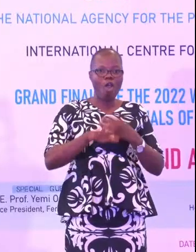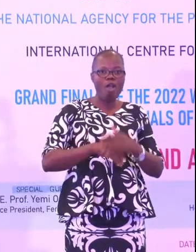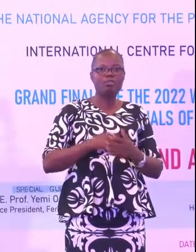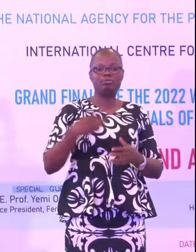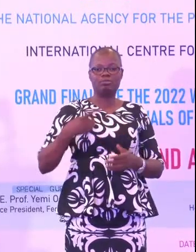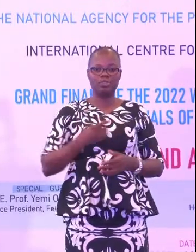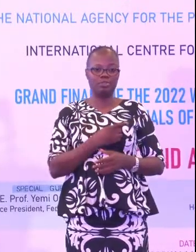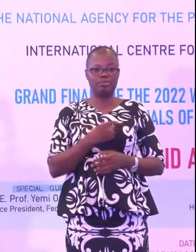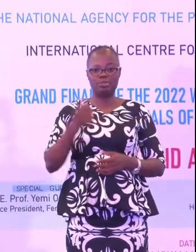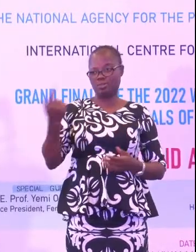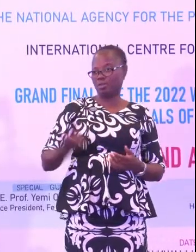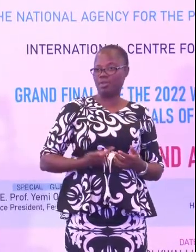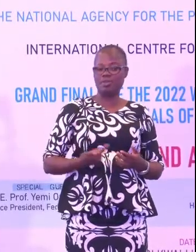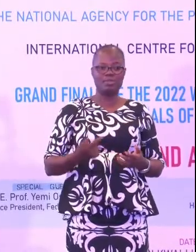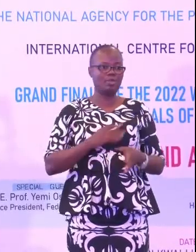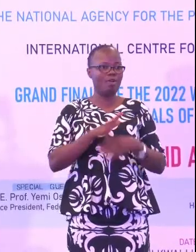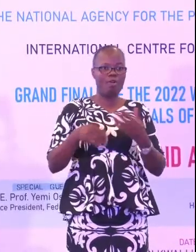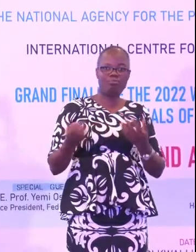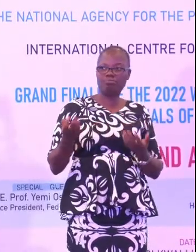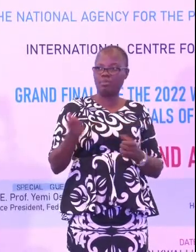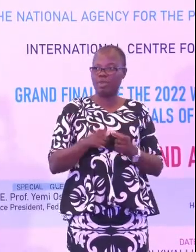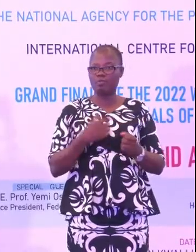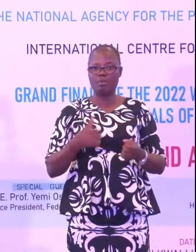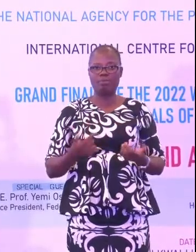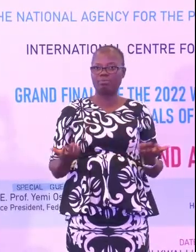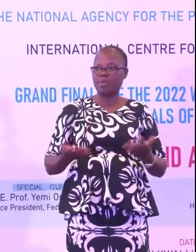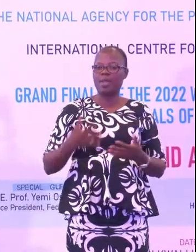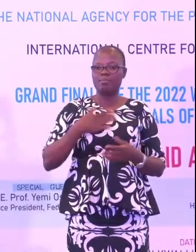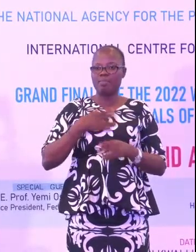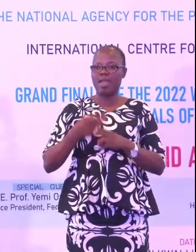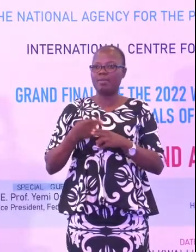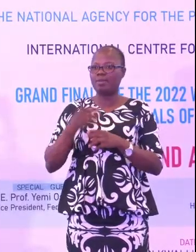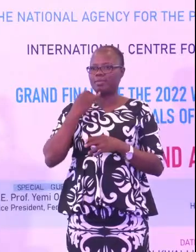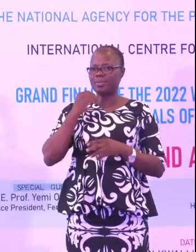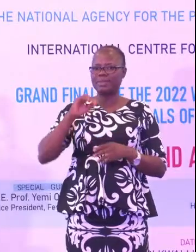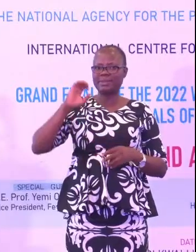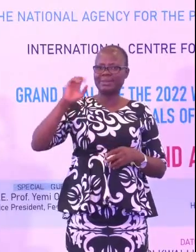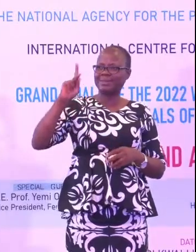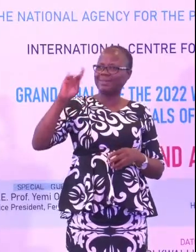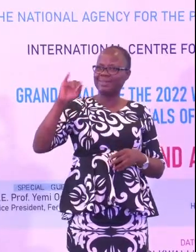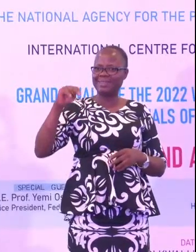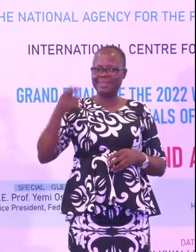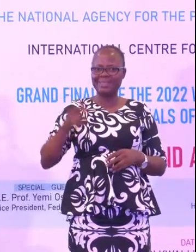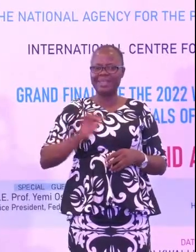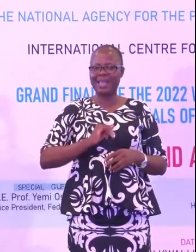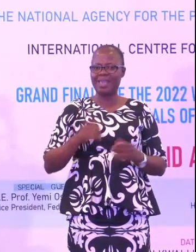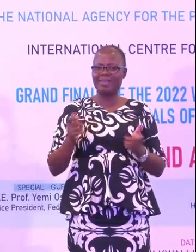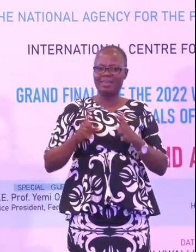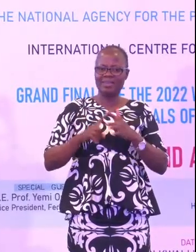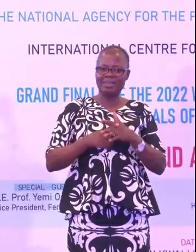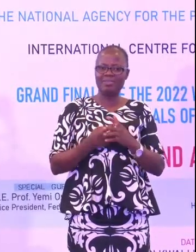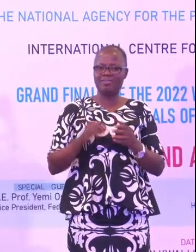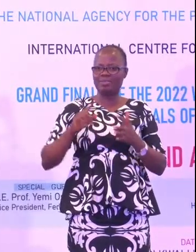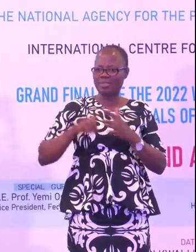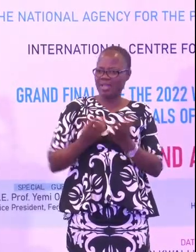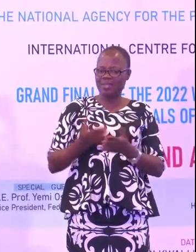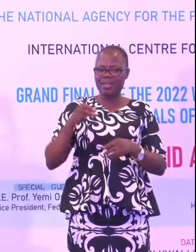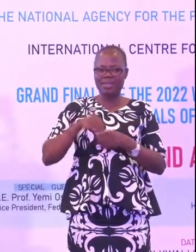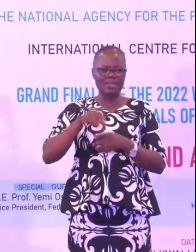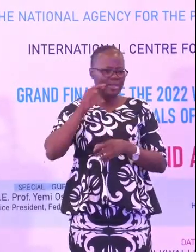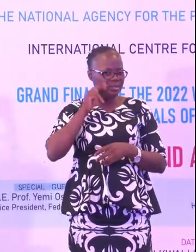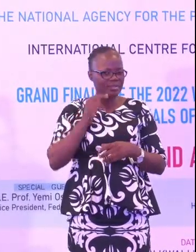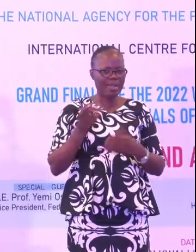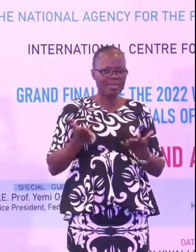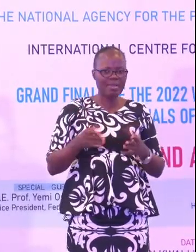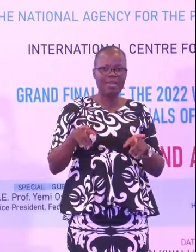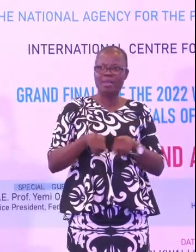guests, all protocols observed. My name is Jürgen Barteling. I recently started here at the embassy in Nigeria